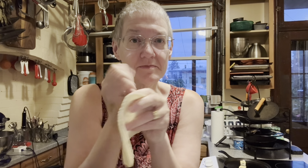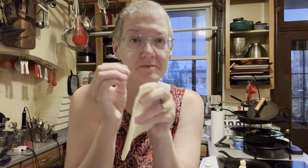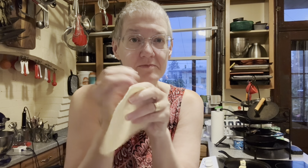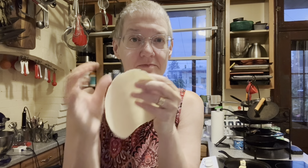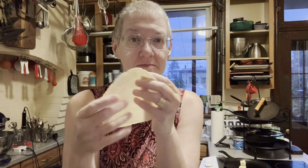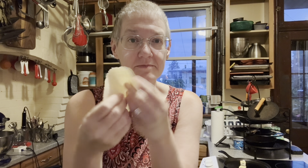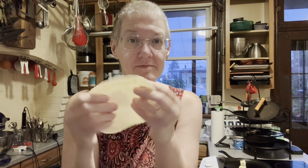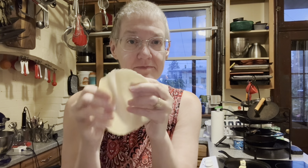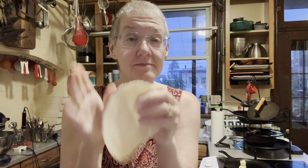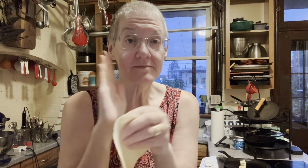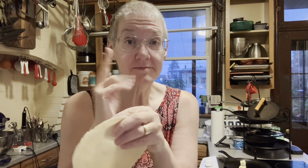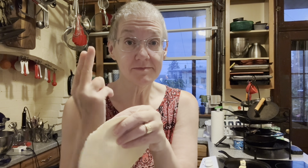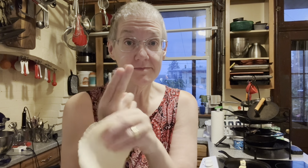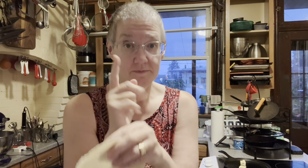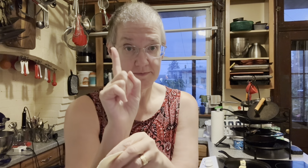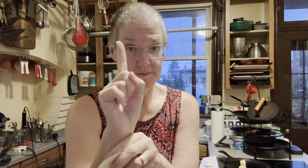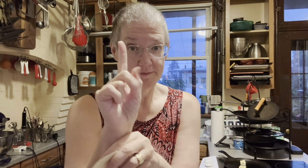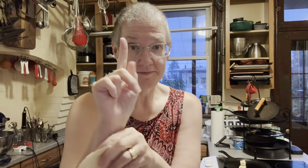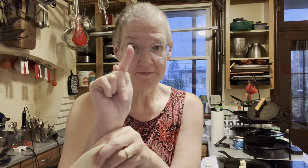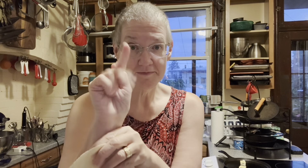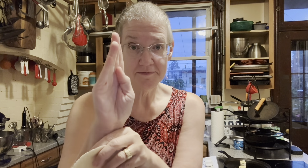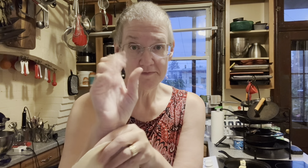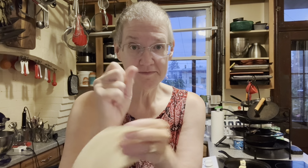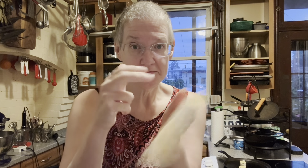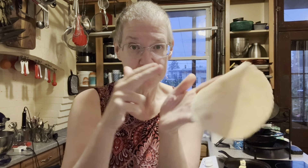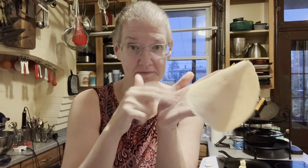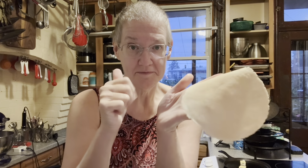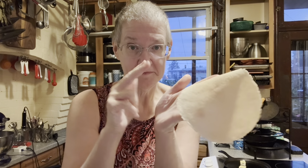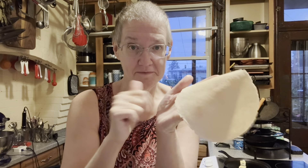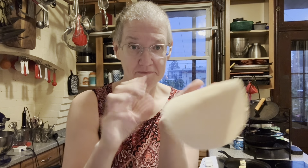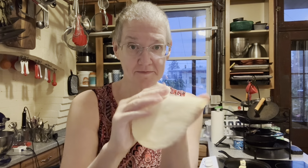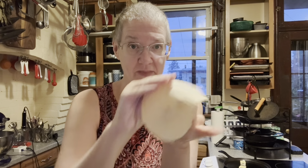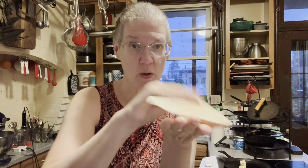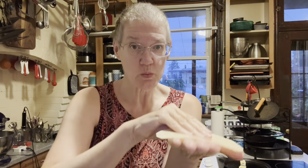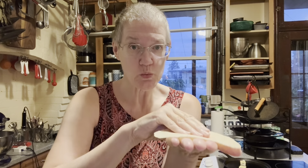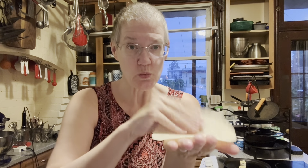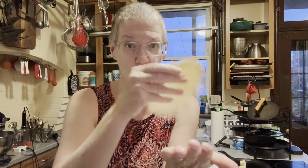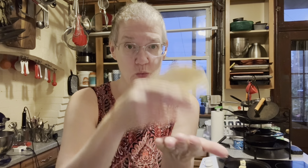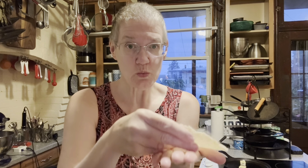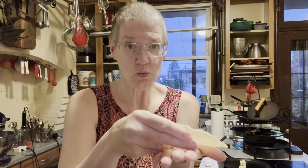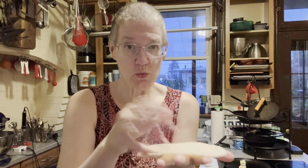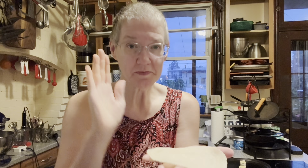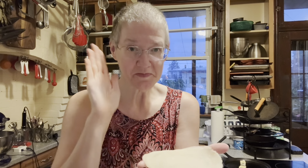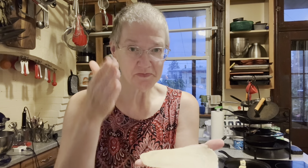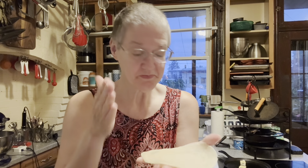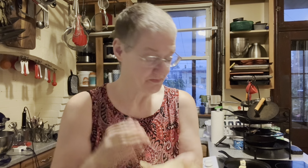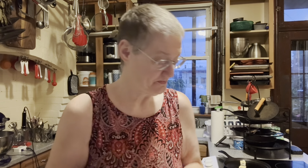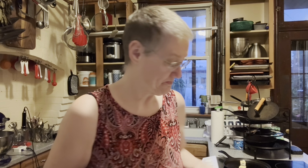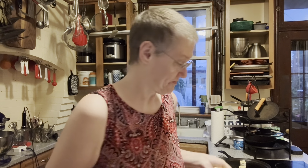it flexible. And I'm going to do that on the skillet with 1 tablespoon of butter.